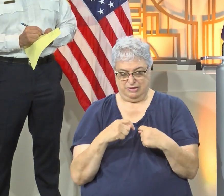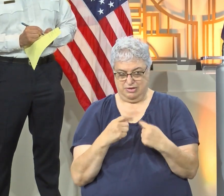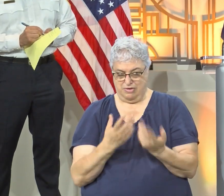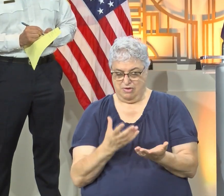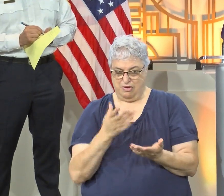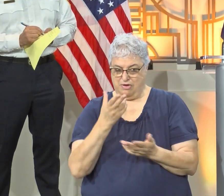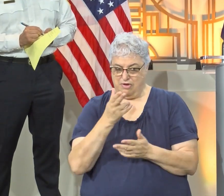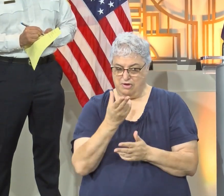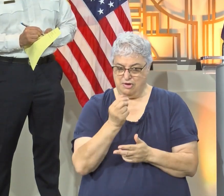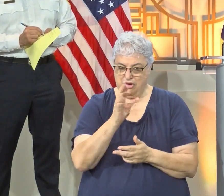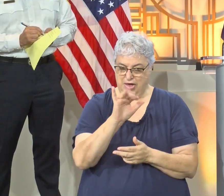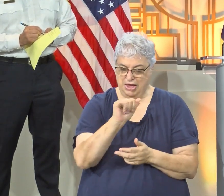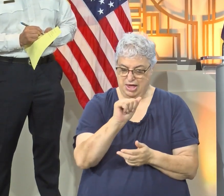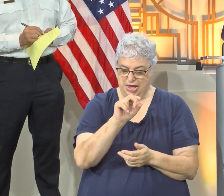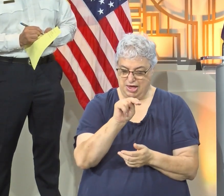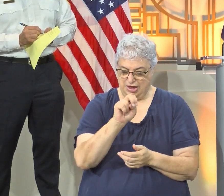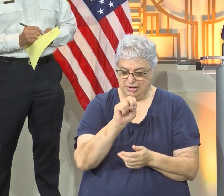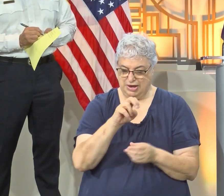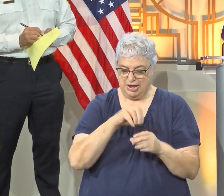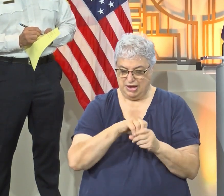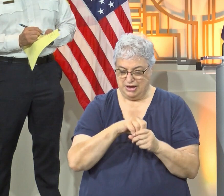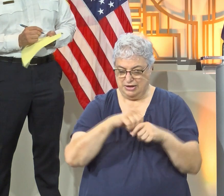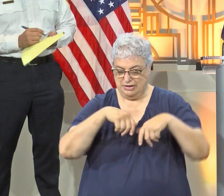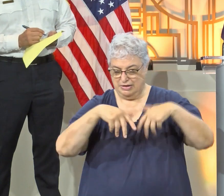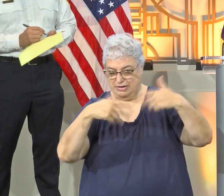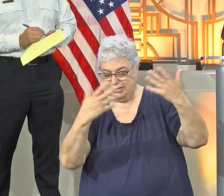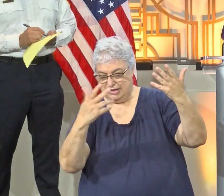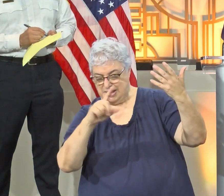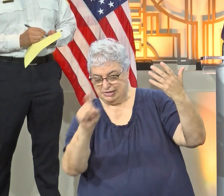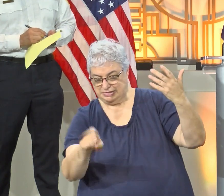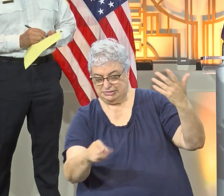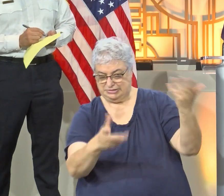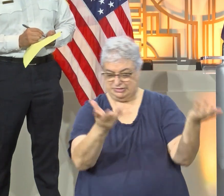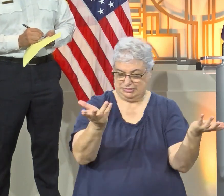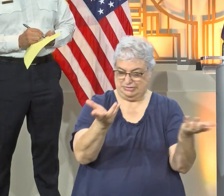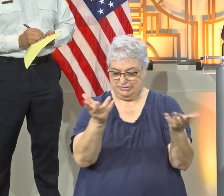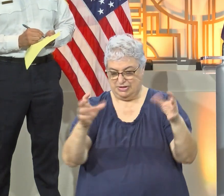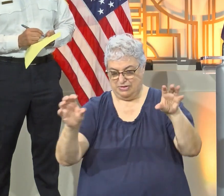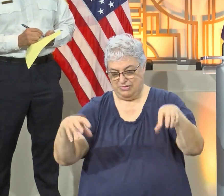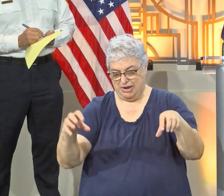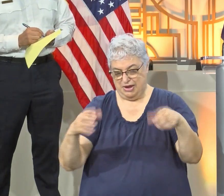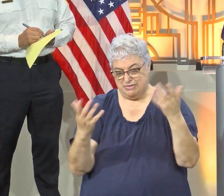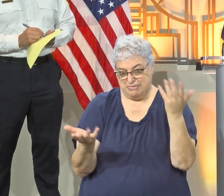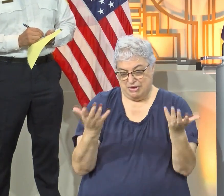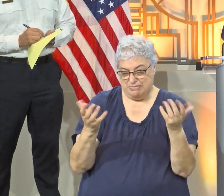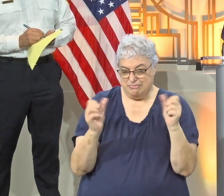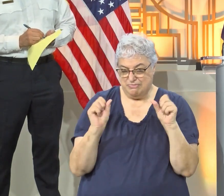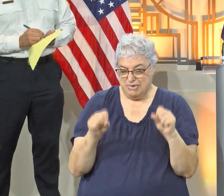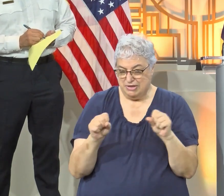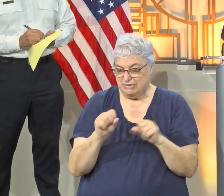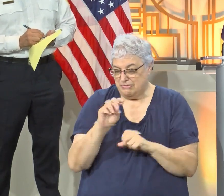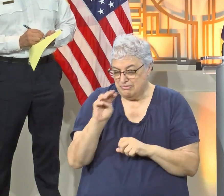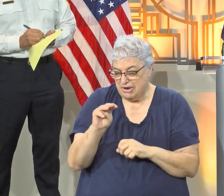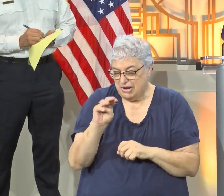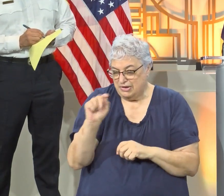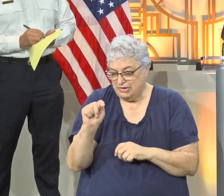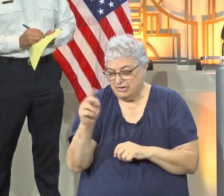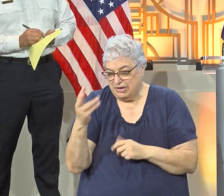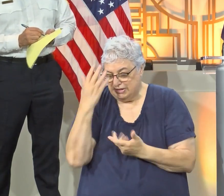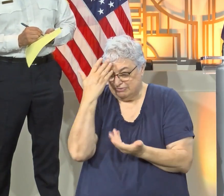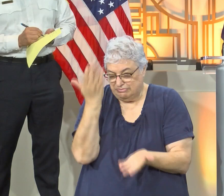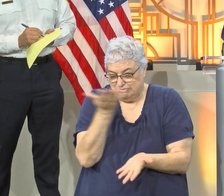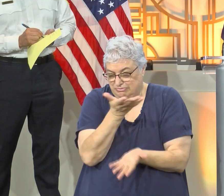or a hurricane before landfall in Texas, and we could see, some rain on possibly Monday, Tuesday,